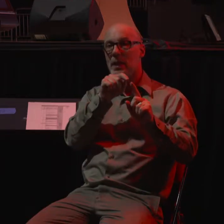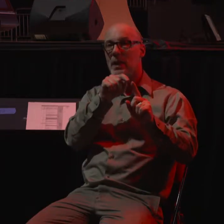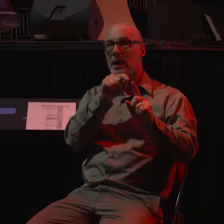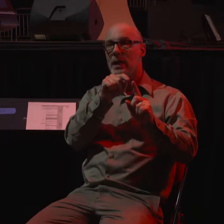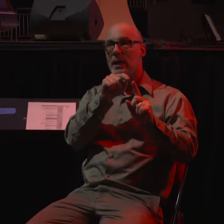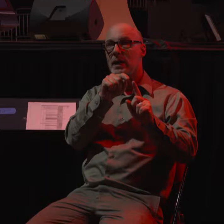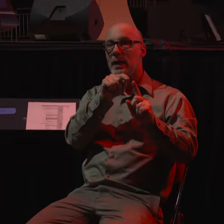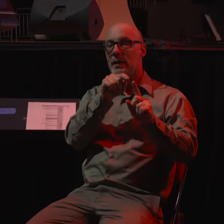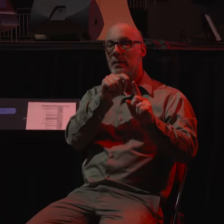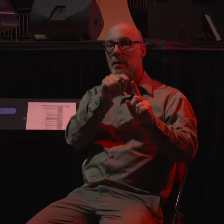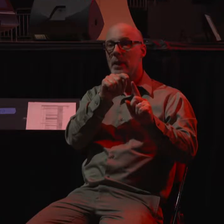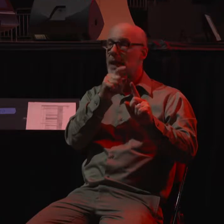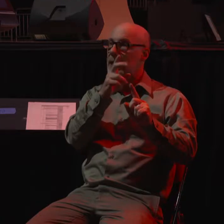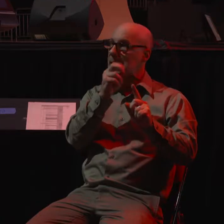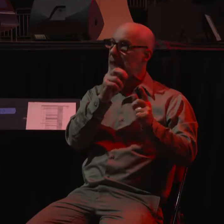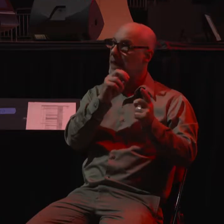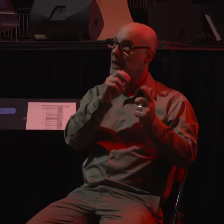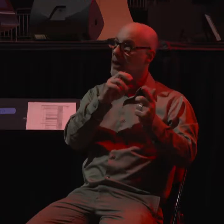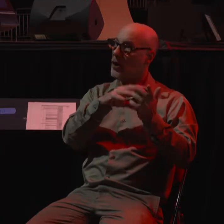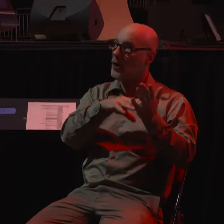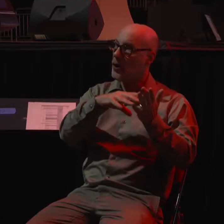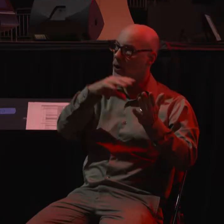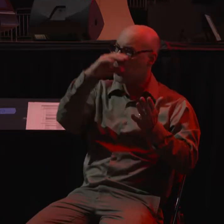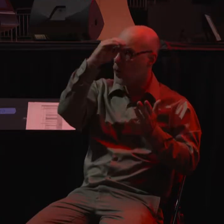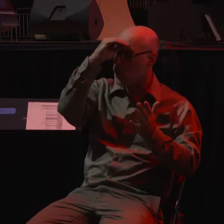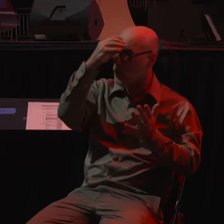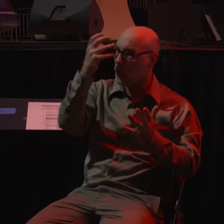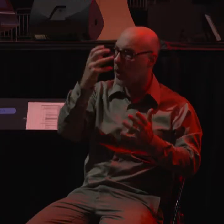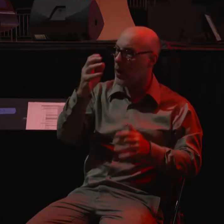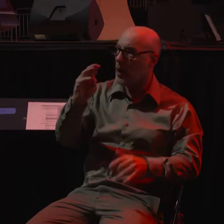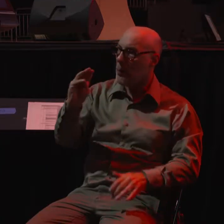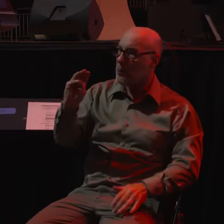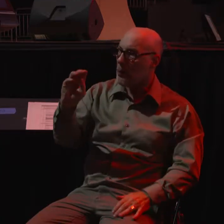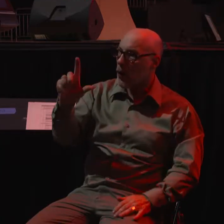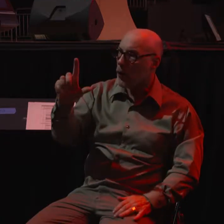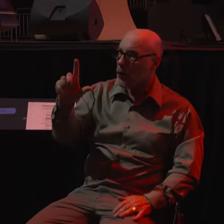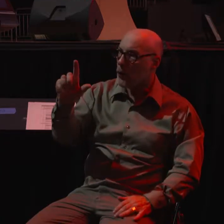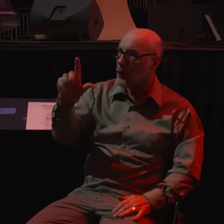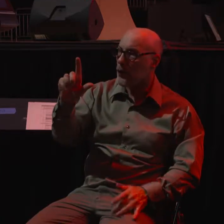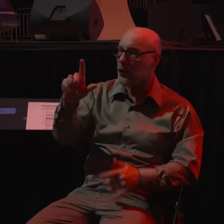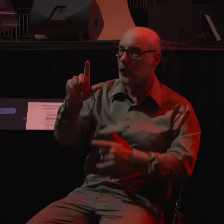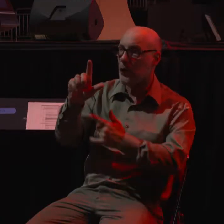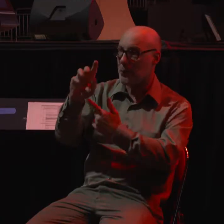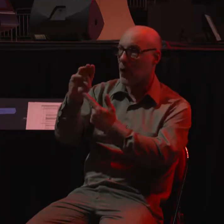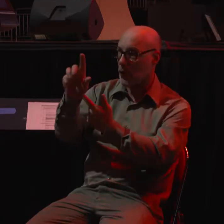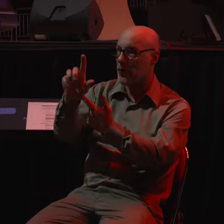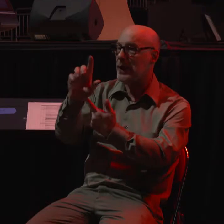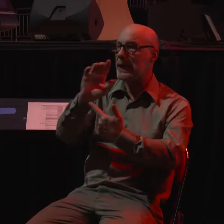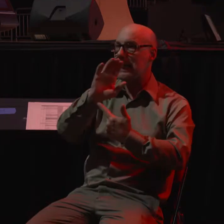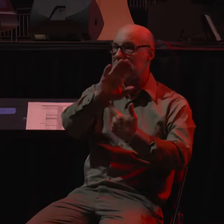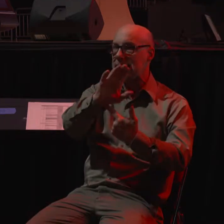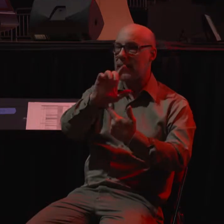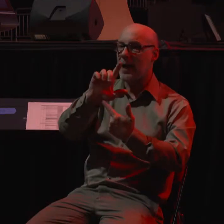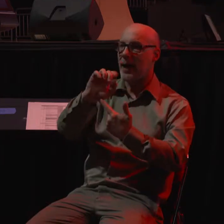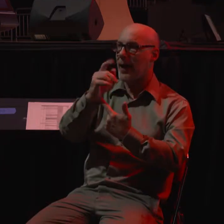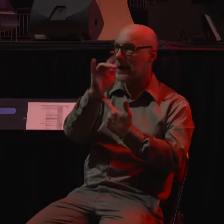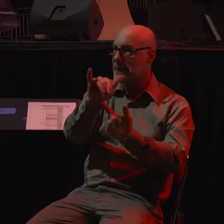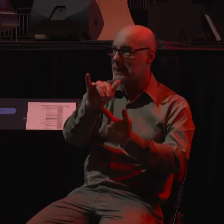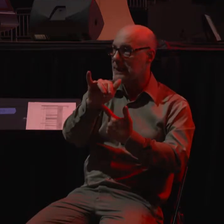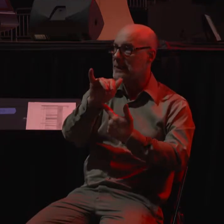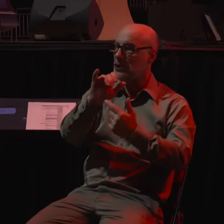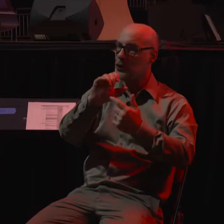he discovered sort of the legacy, the theological and social legacy of Martin Luther. And he was so